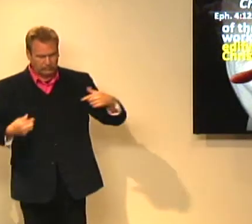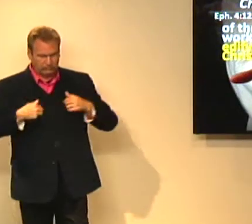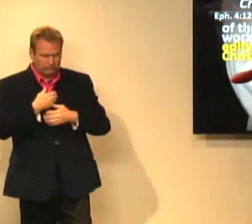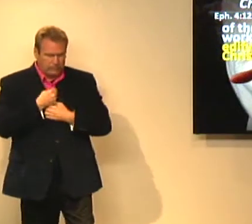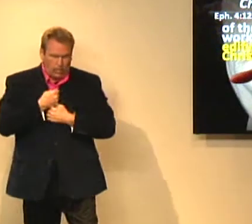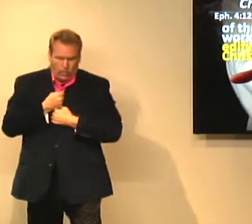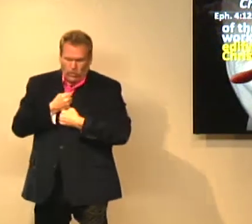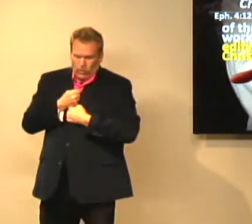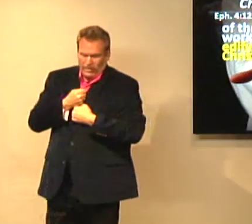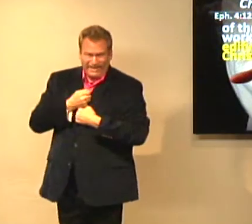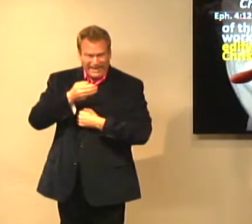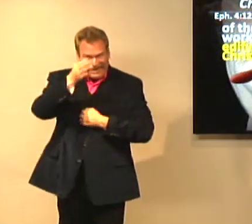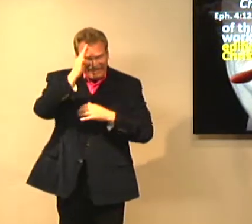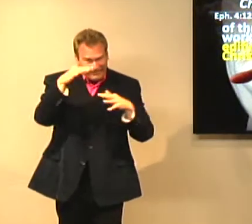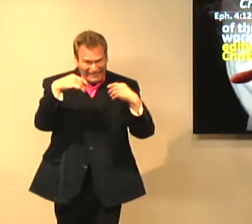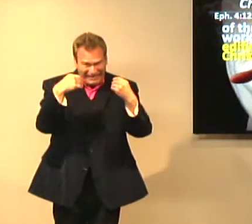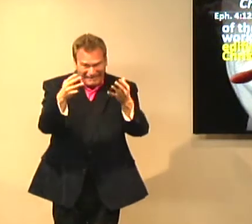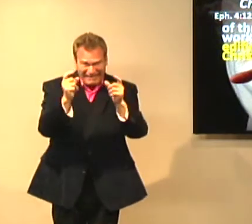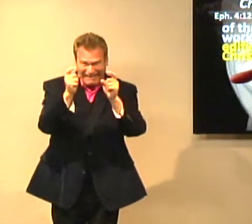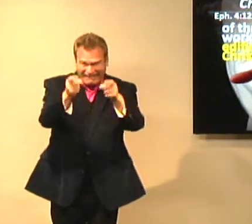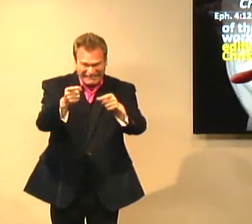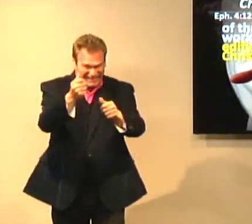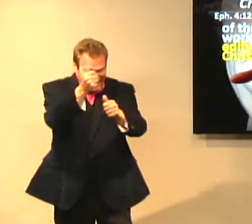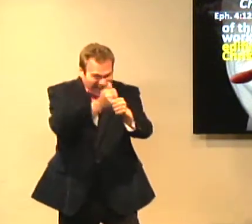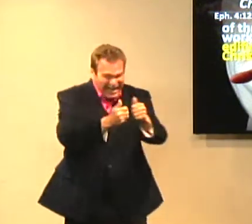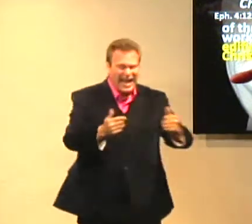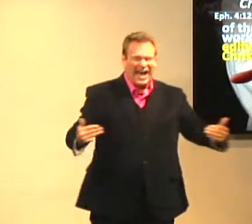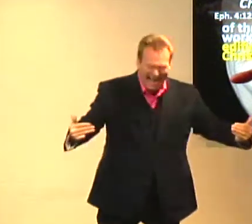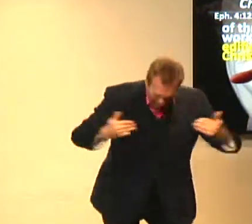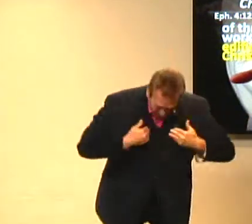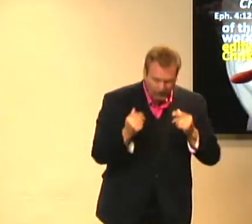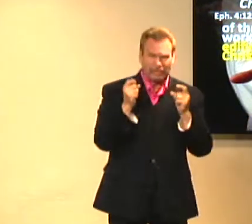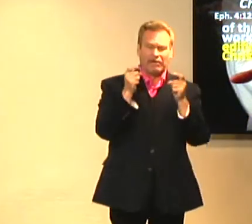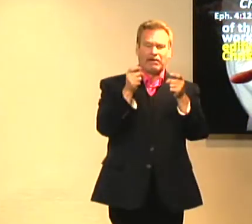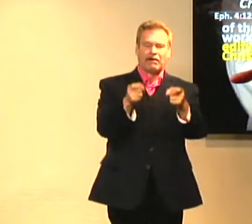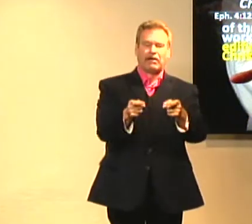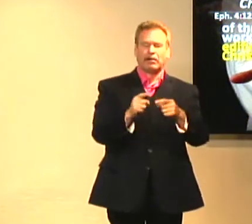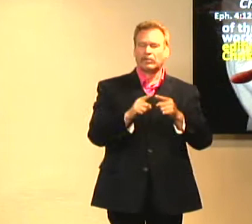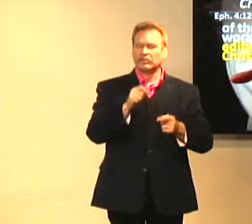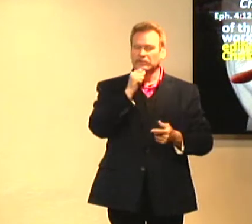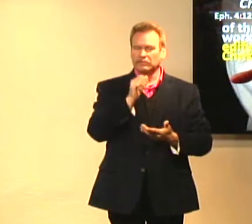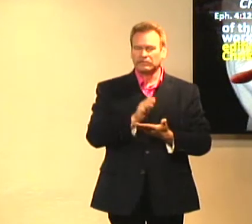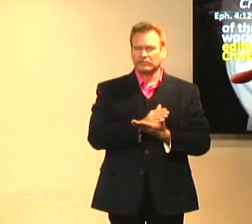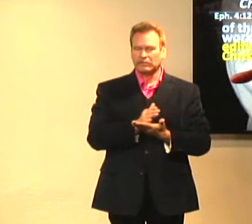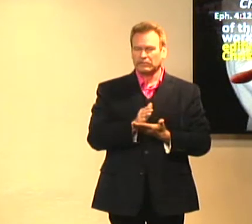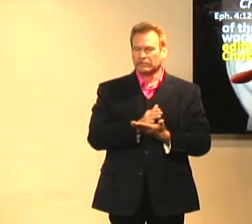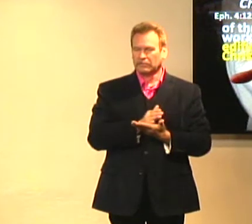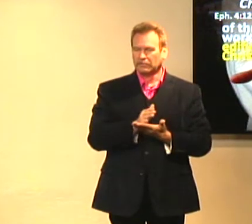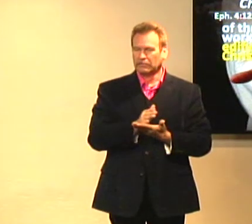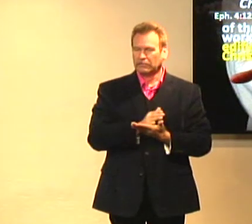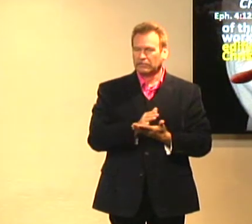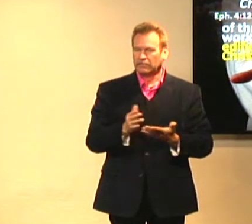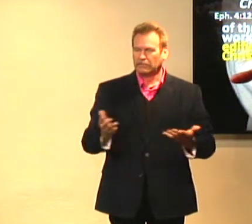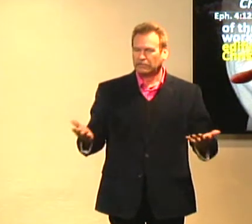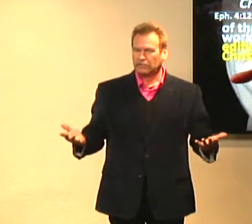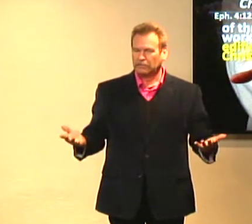my responsibility. No. I'm just gonna hold to myself. We all have gifts, and we all need to